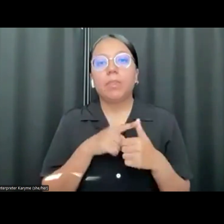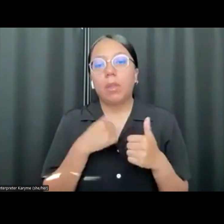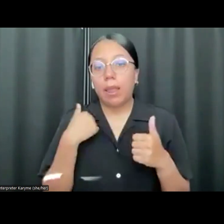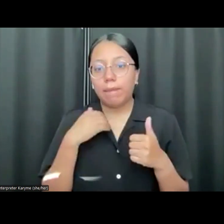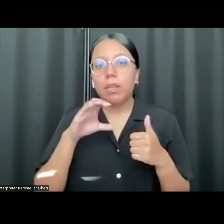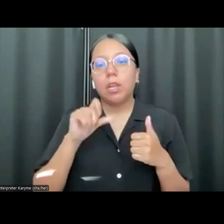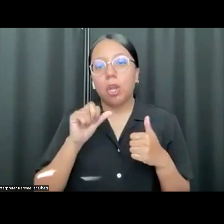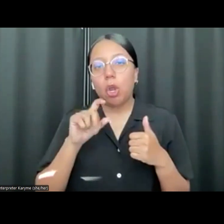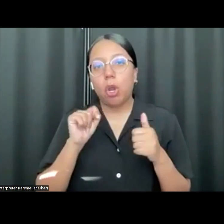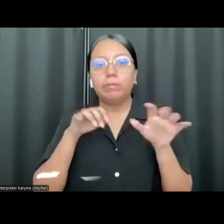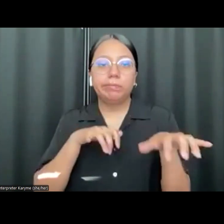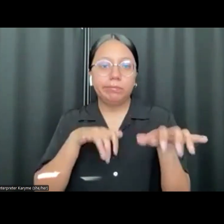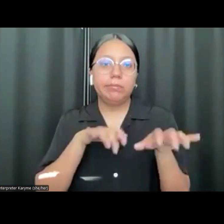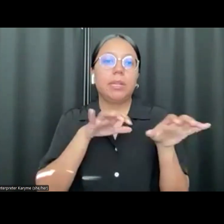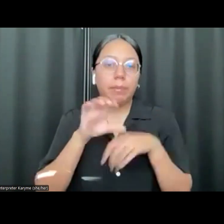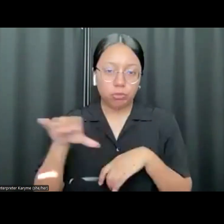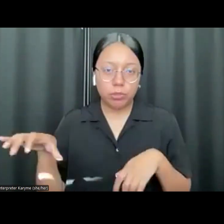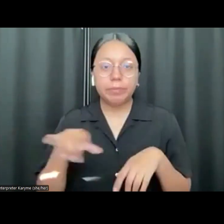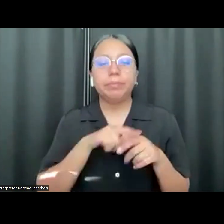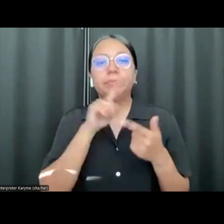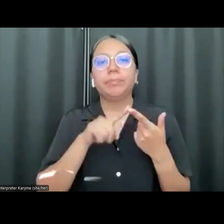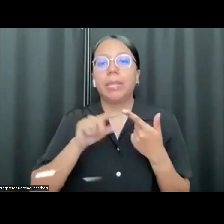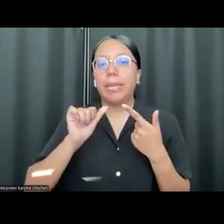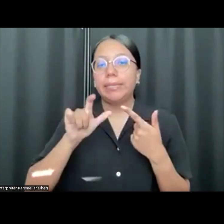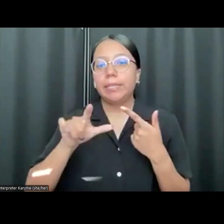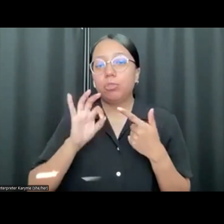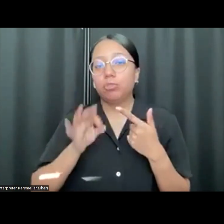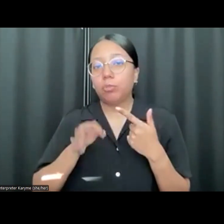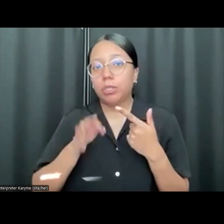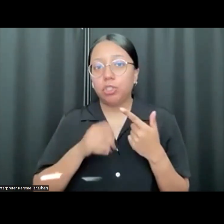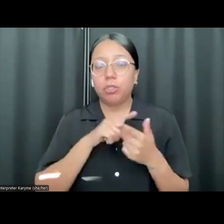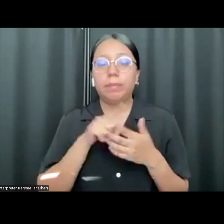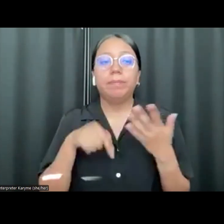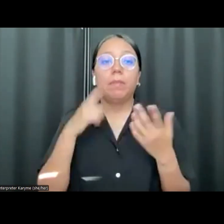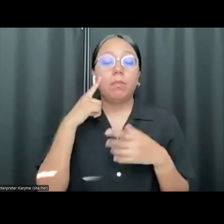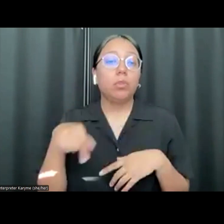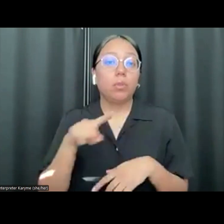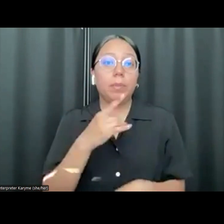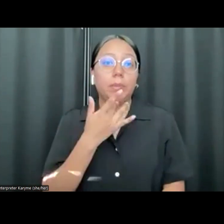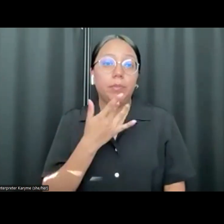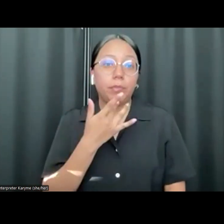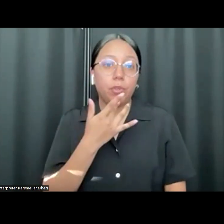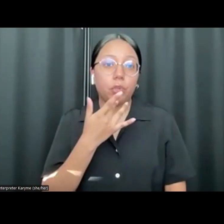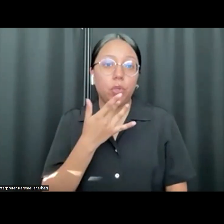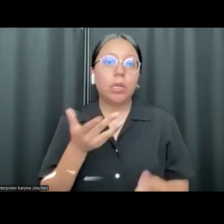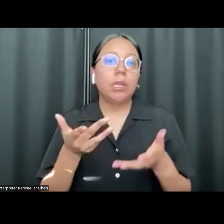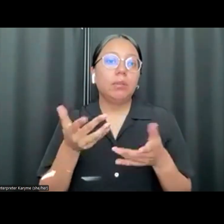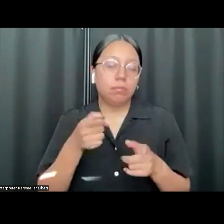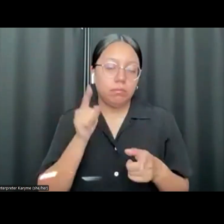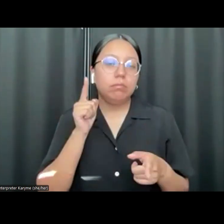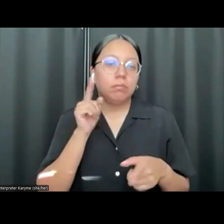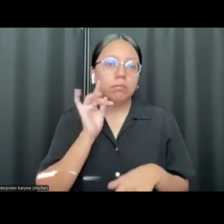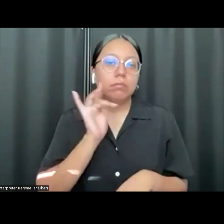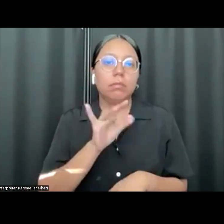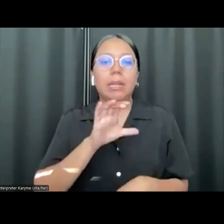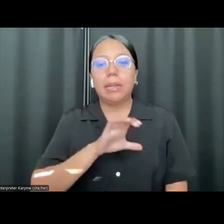ASL interpretation. For those who prefer to engage with the captions in a